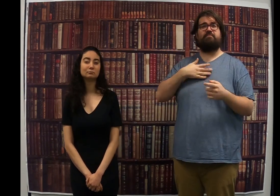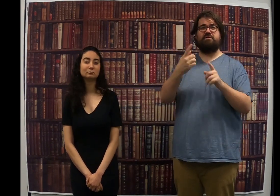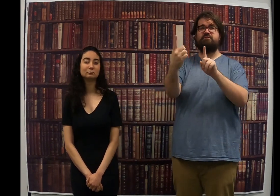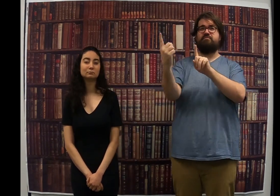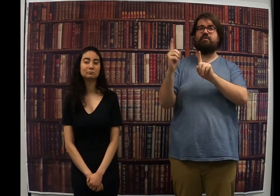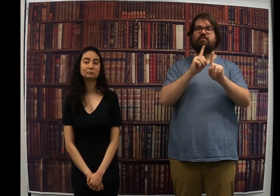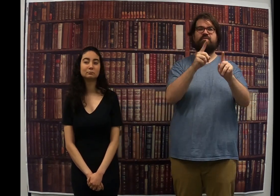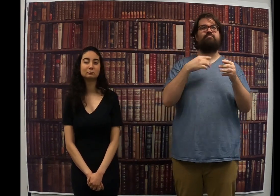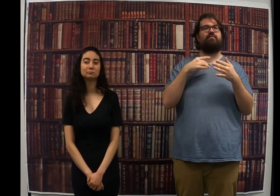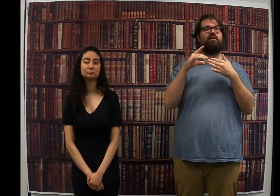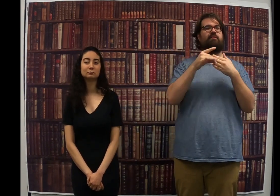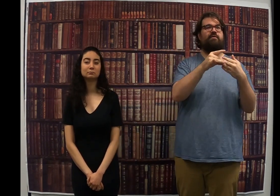the circle.